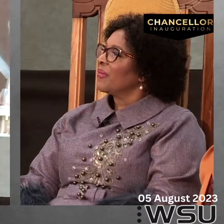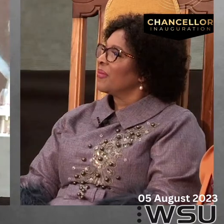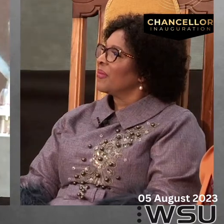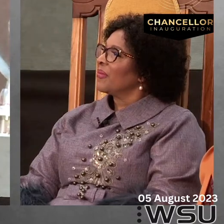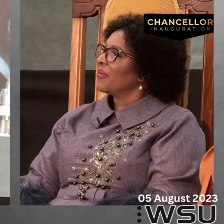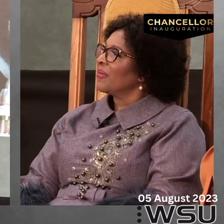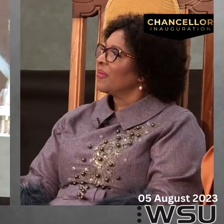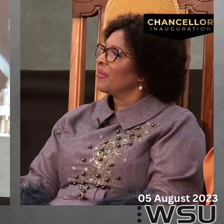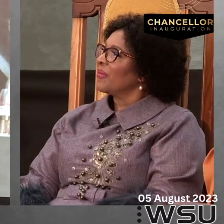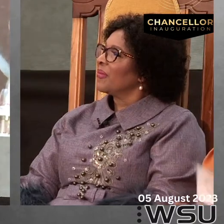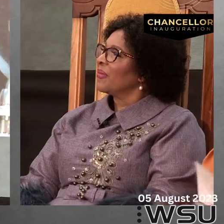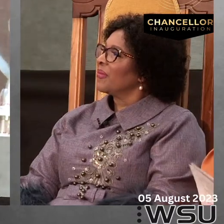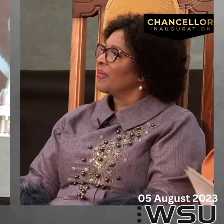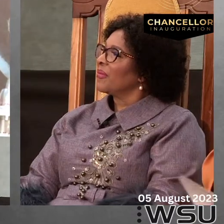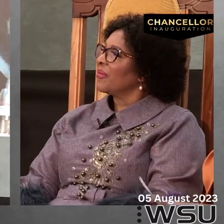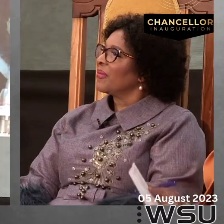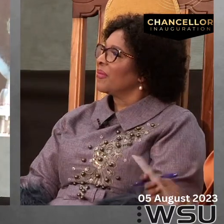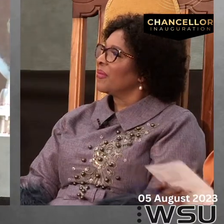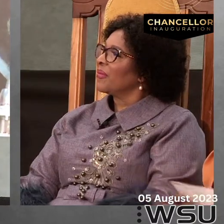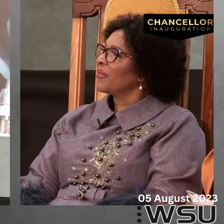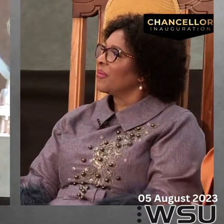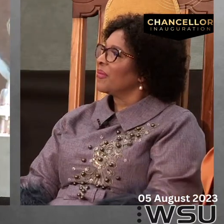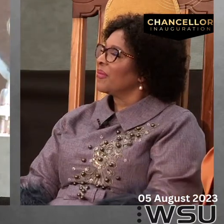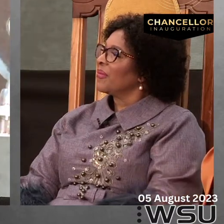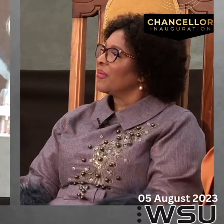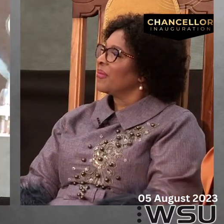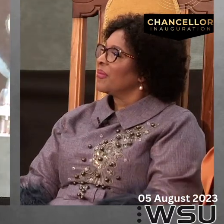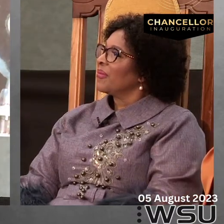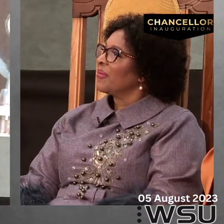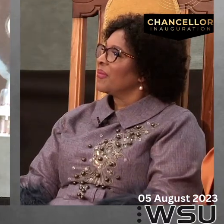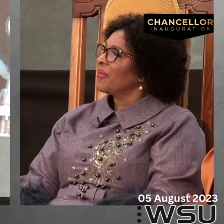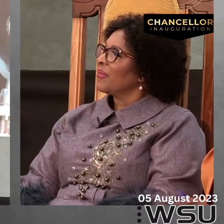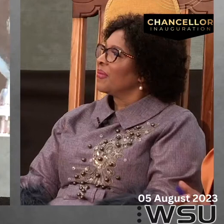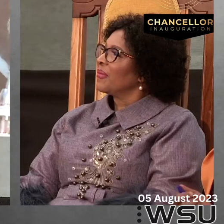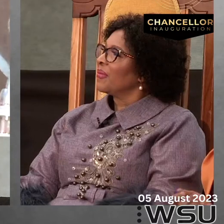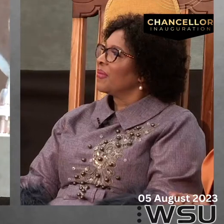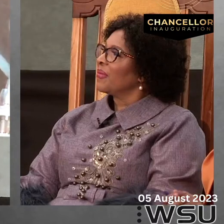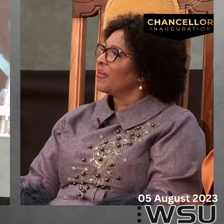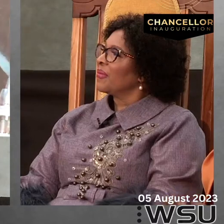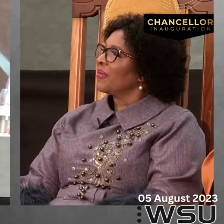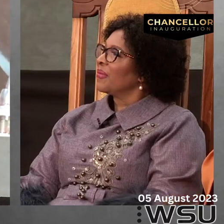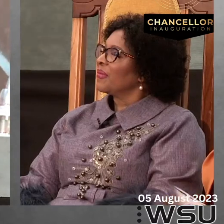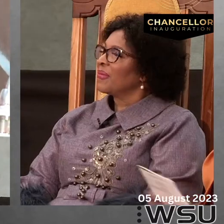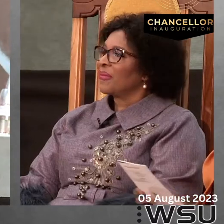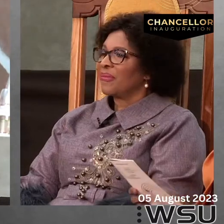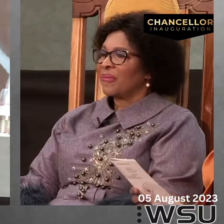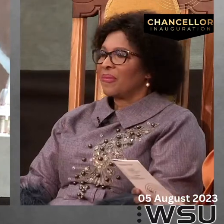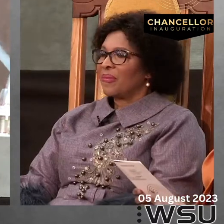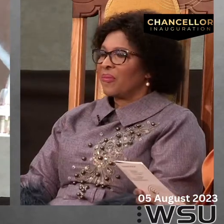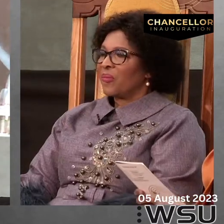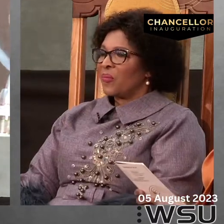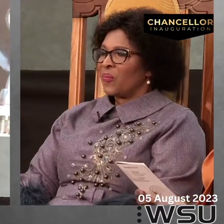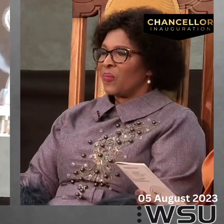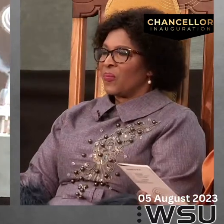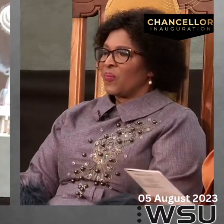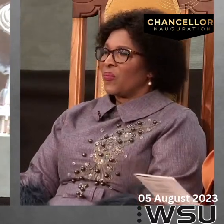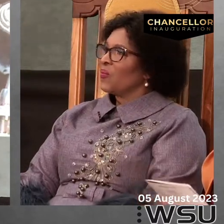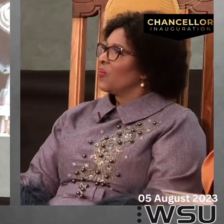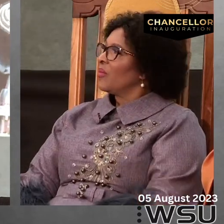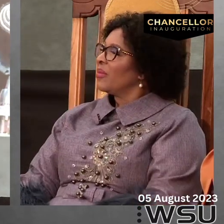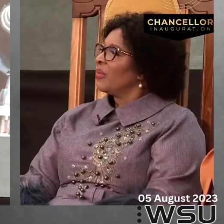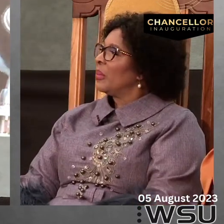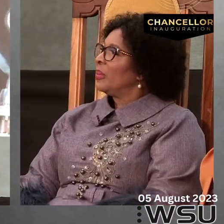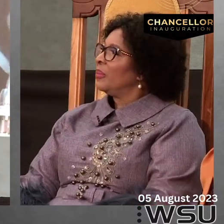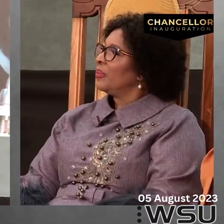WUSU in April this year. Her career has been the subject of case studies by